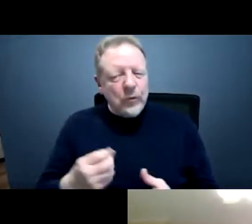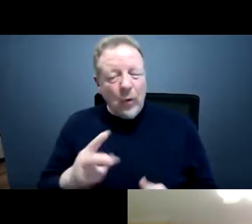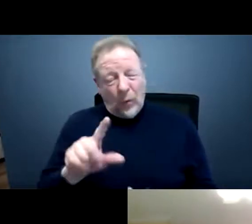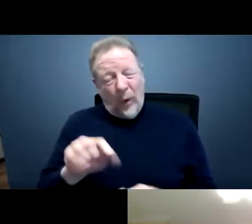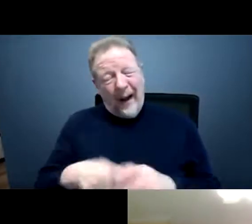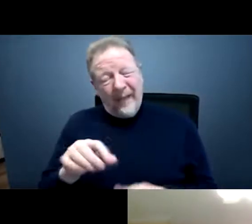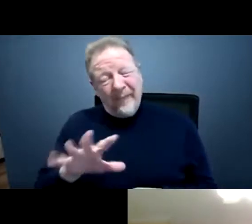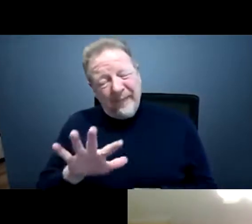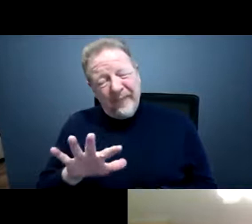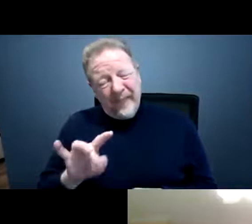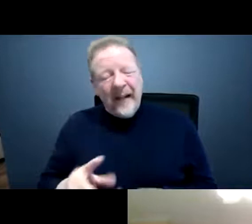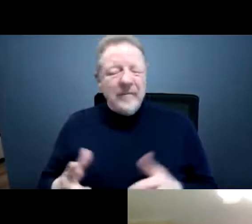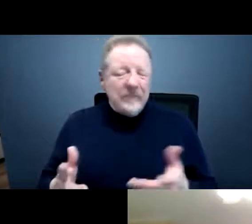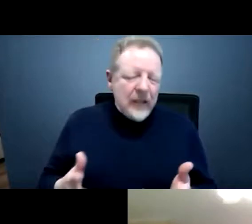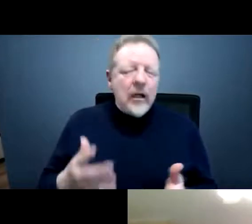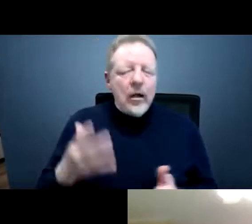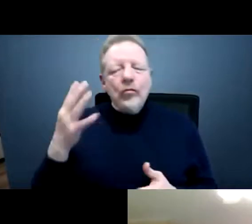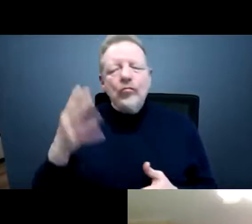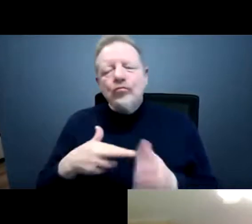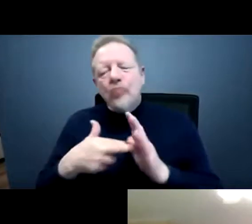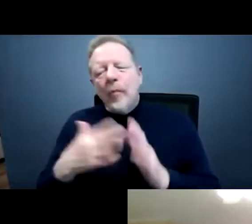think it represents a pretty good